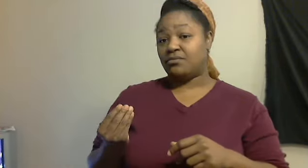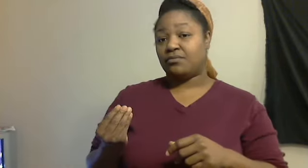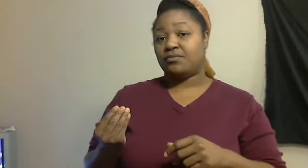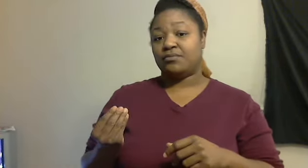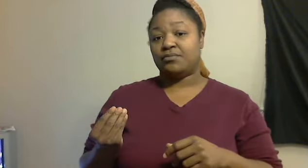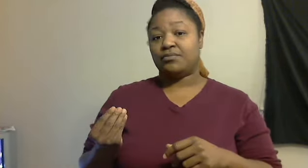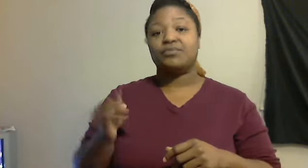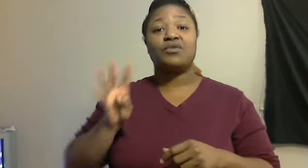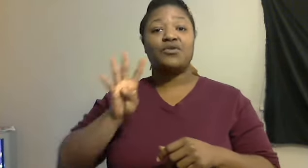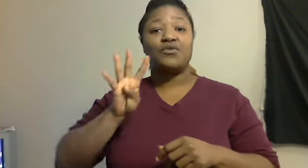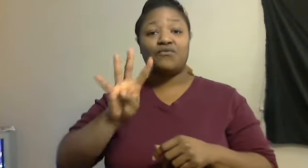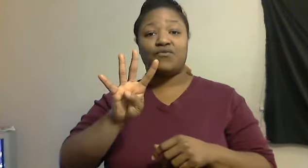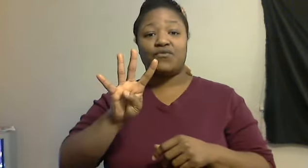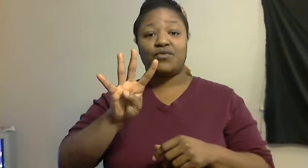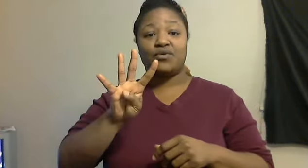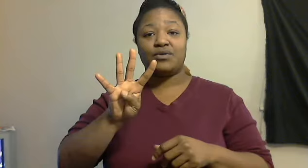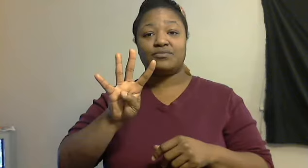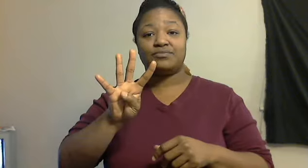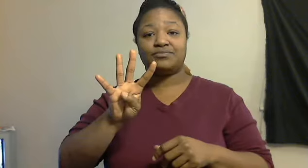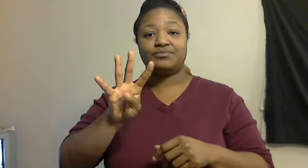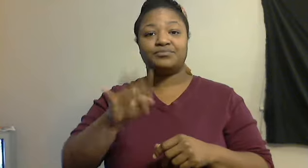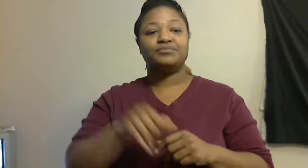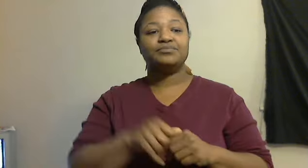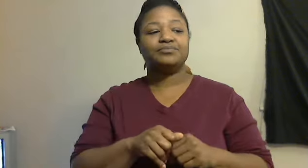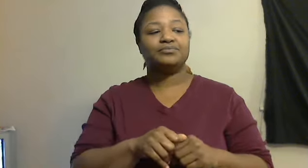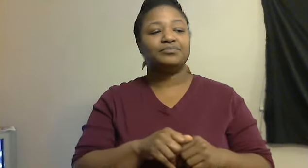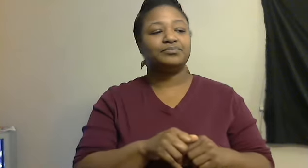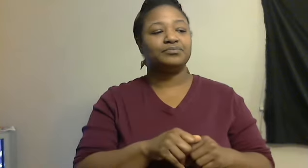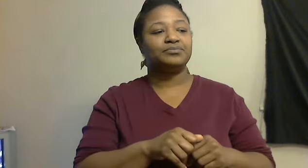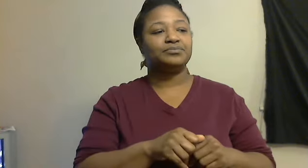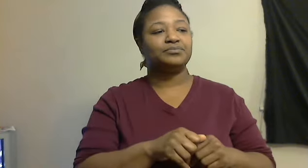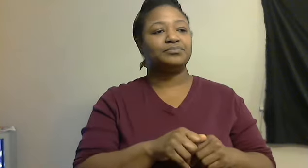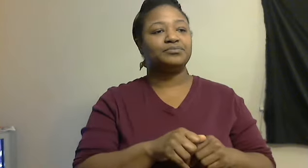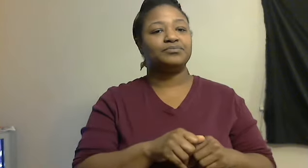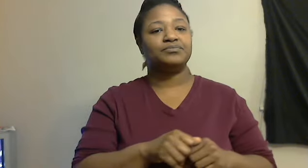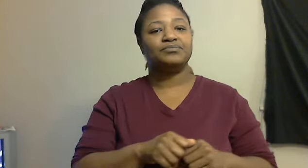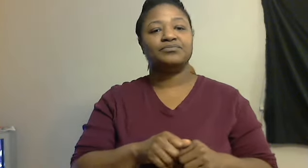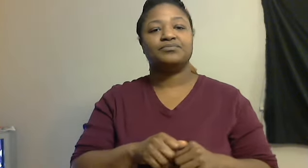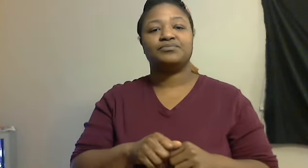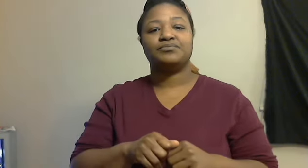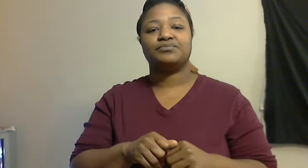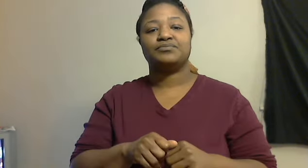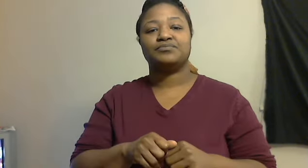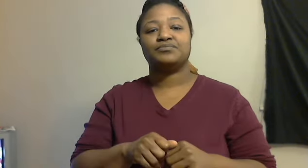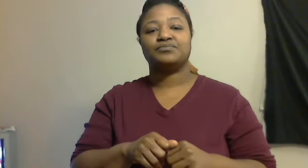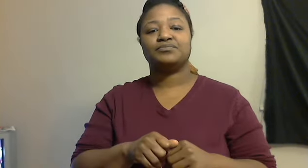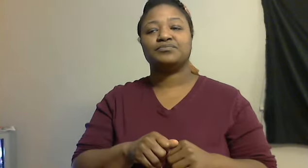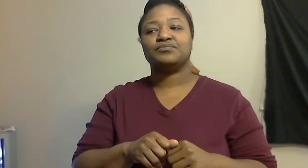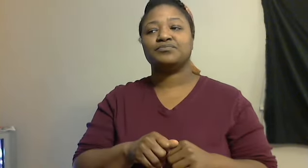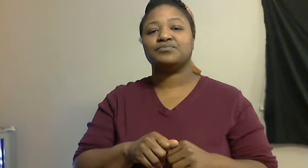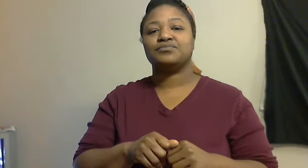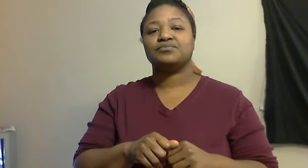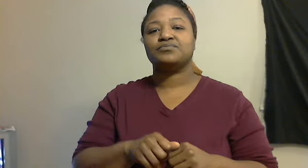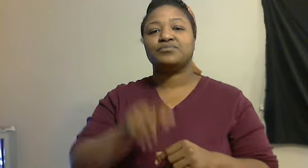put this 4 in yellow so you know that these are the ones you're giving me. 1, 2,